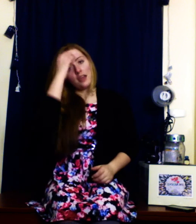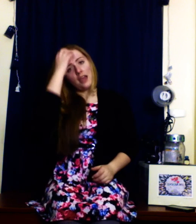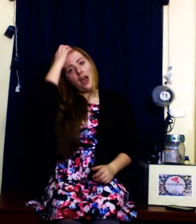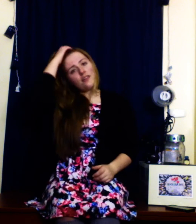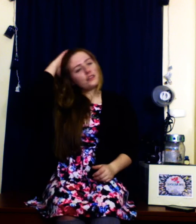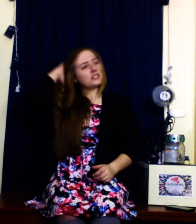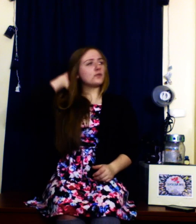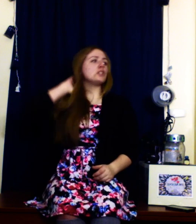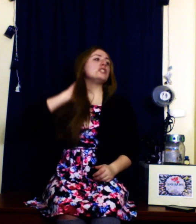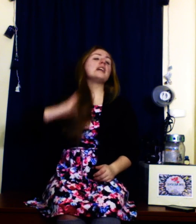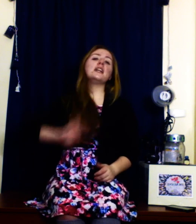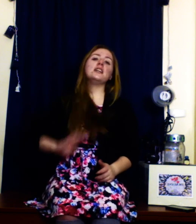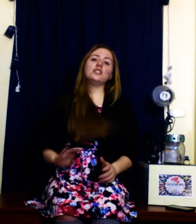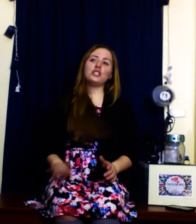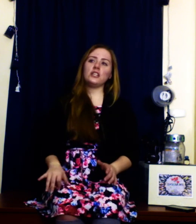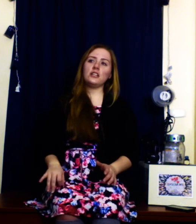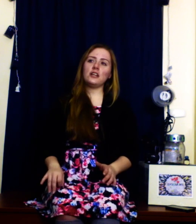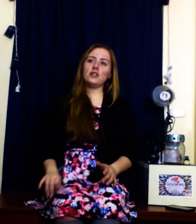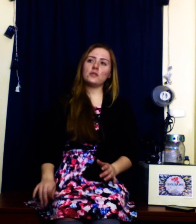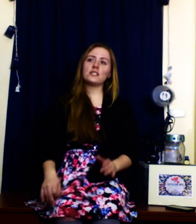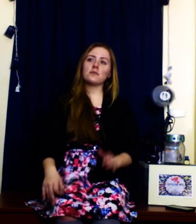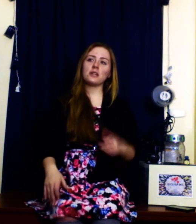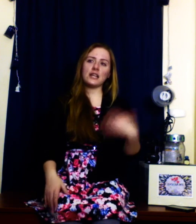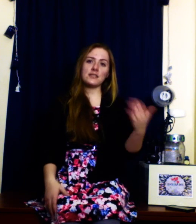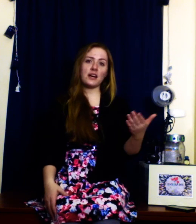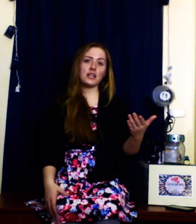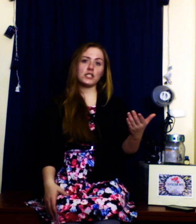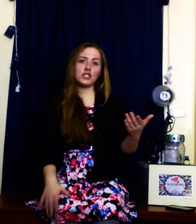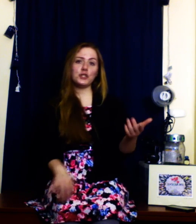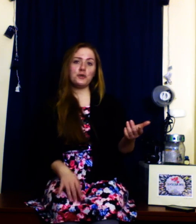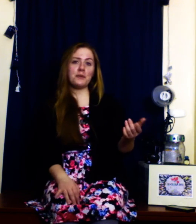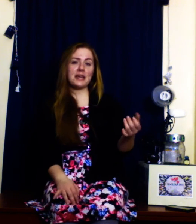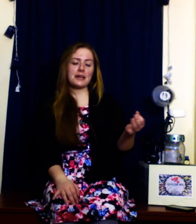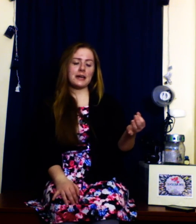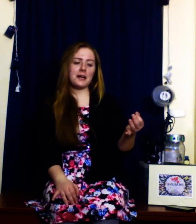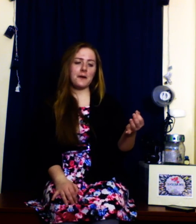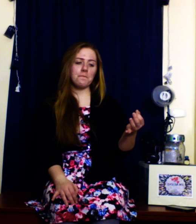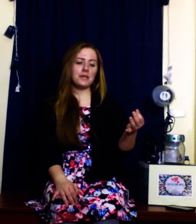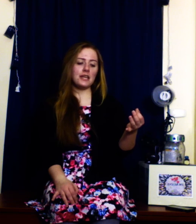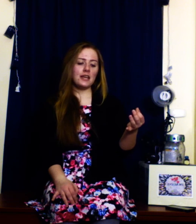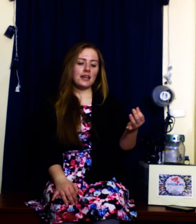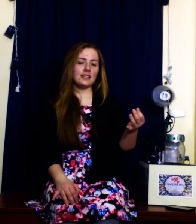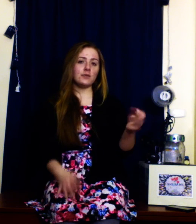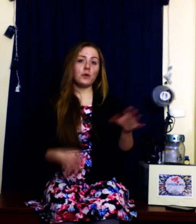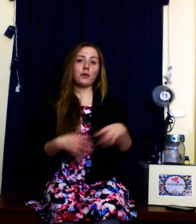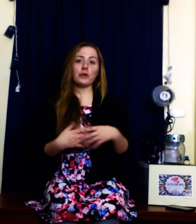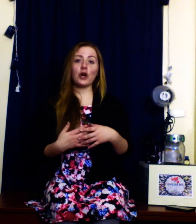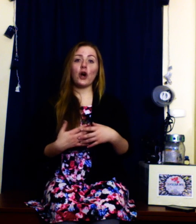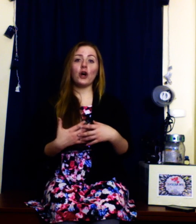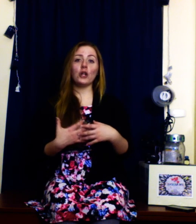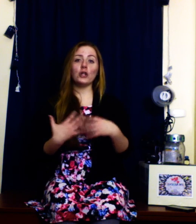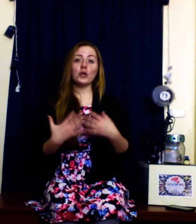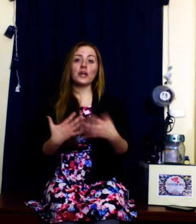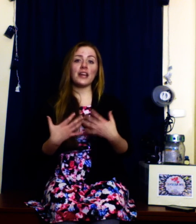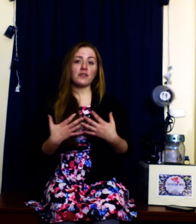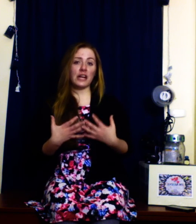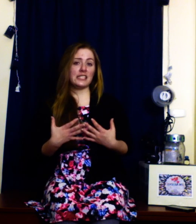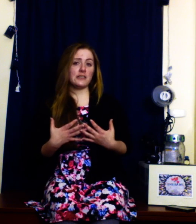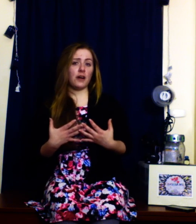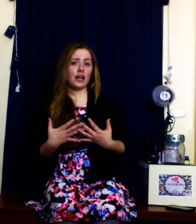And then this is where she uses some classifiers to make it's what we would call locative classifiers,